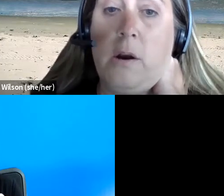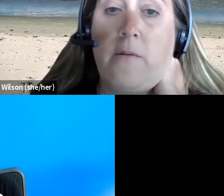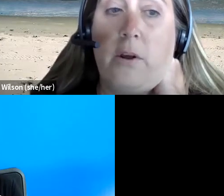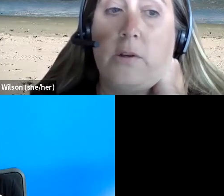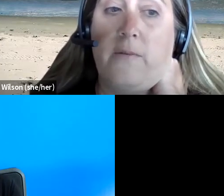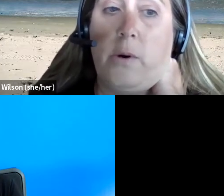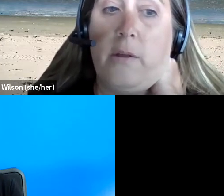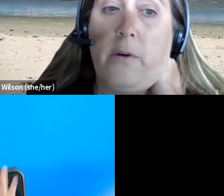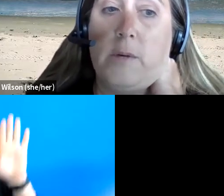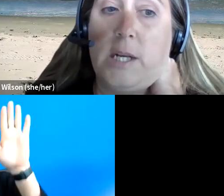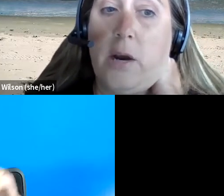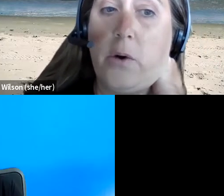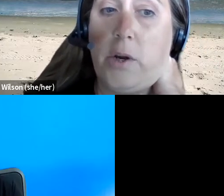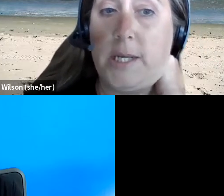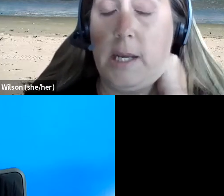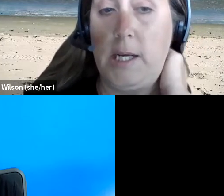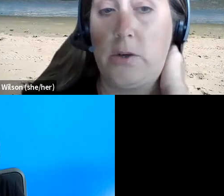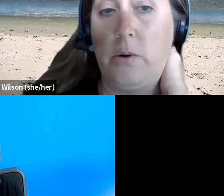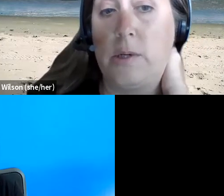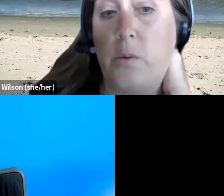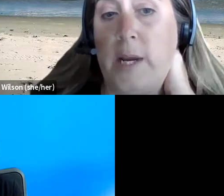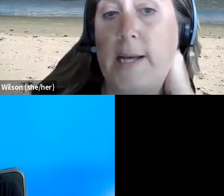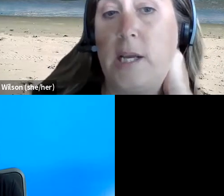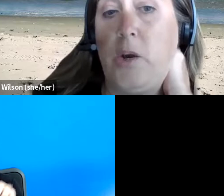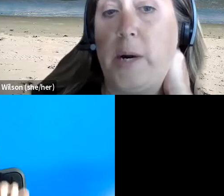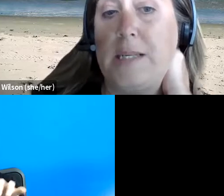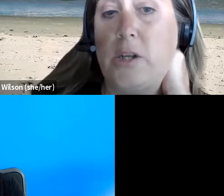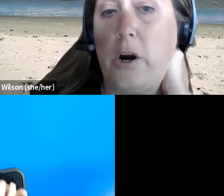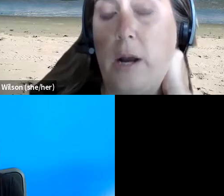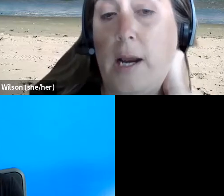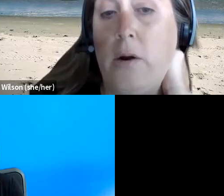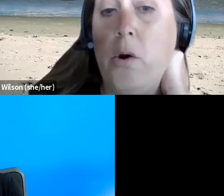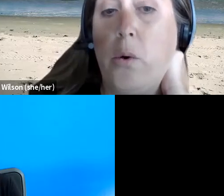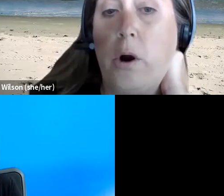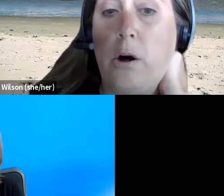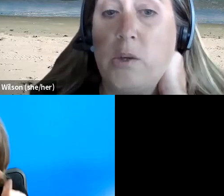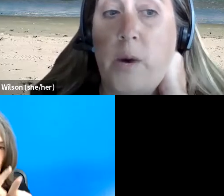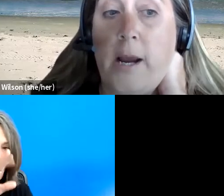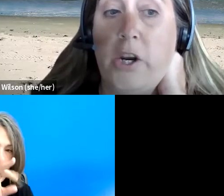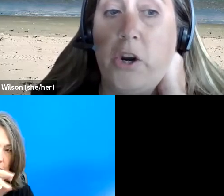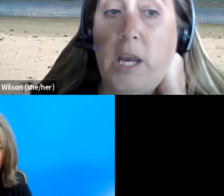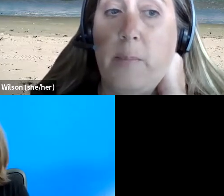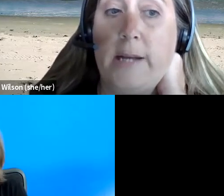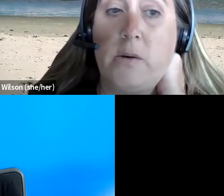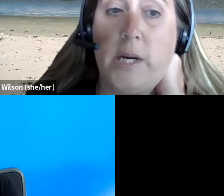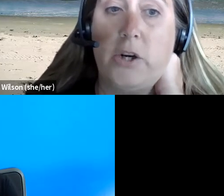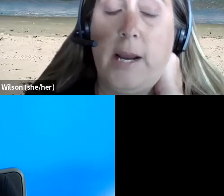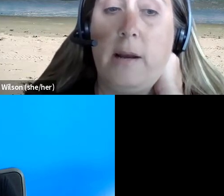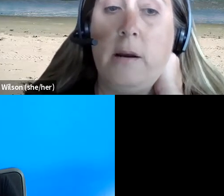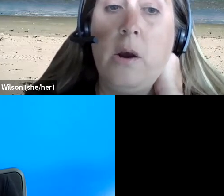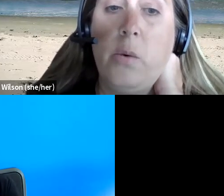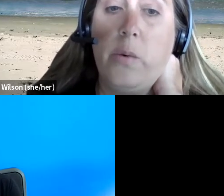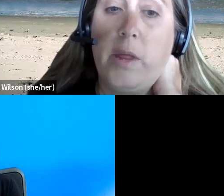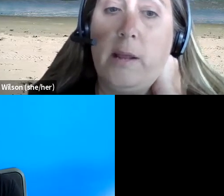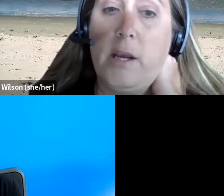question. For those of you on the phone today or using keystrokes, we ask that you press *9 or Alt-Y on your keypad to raise your